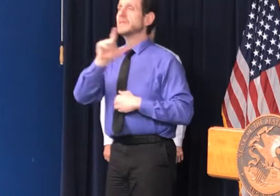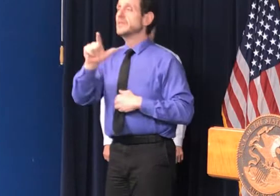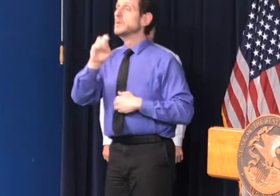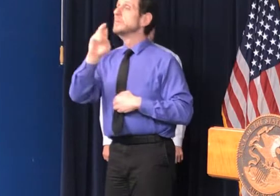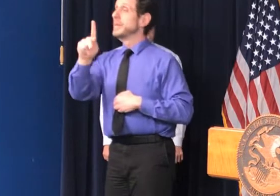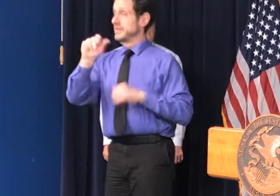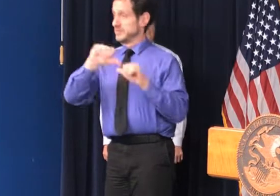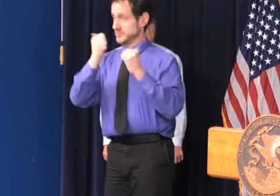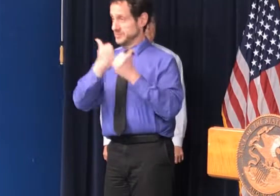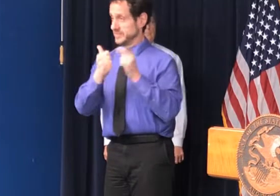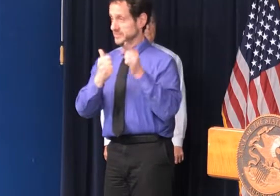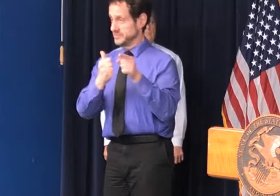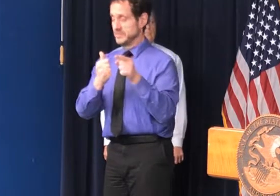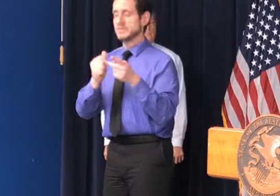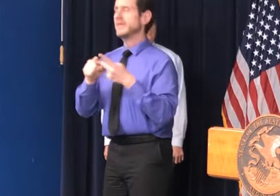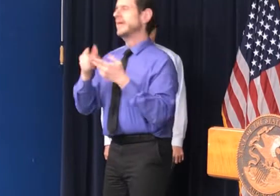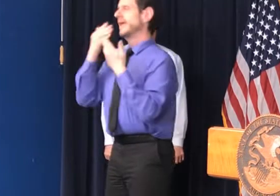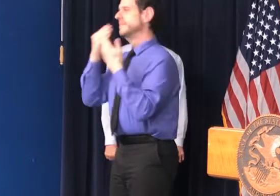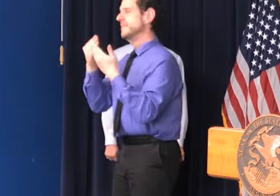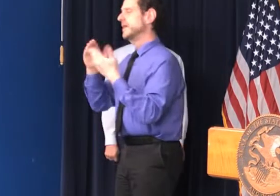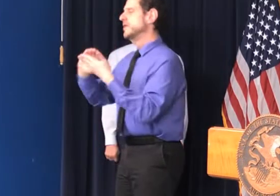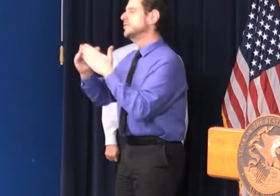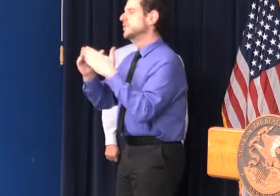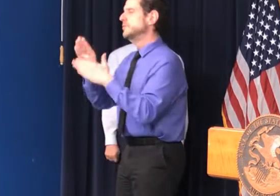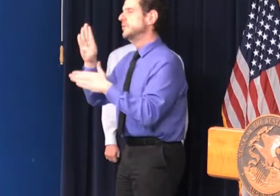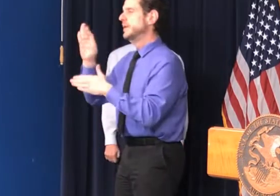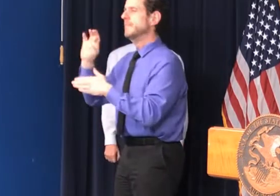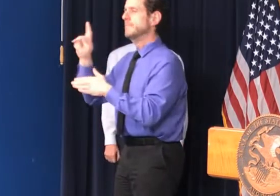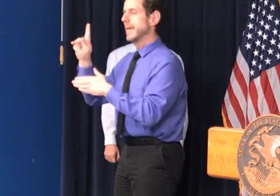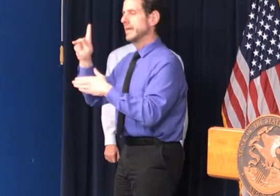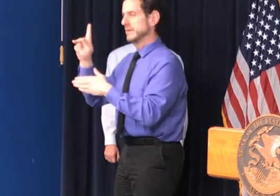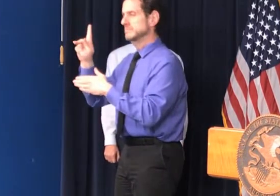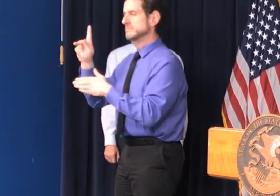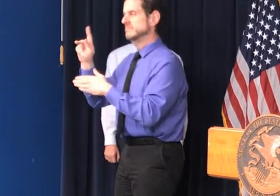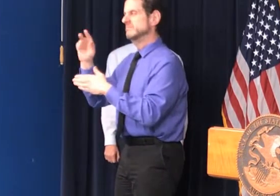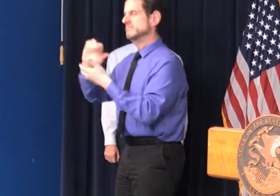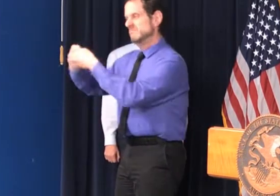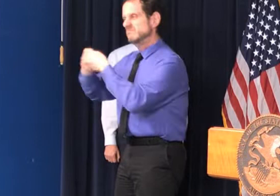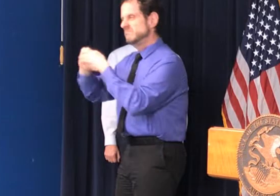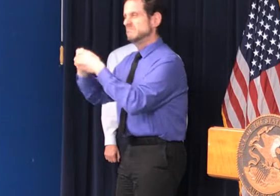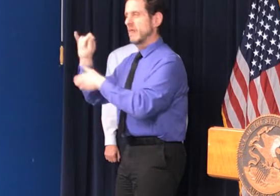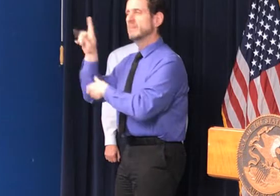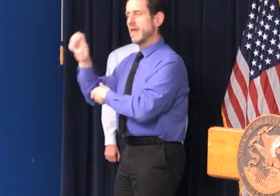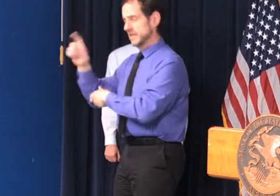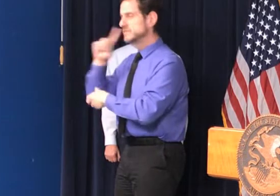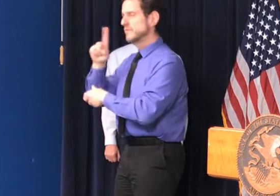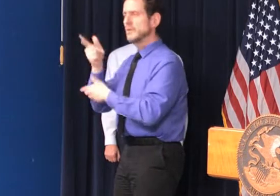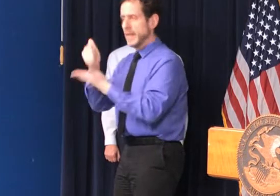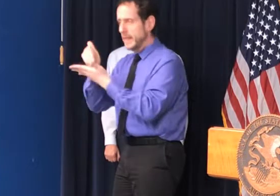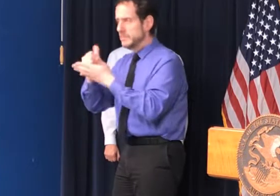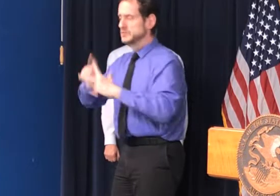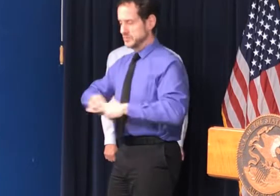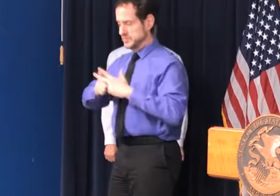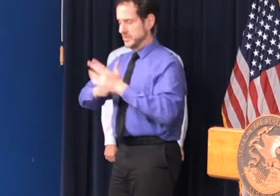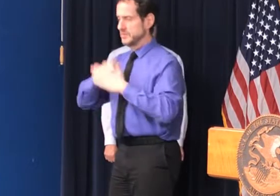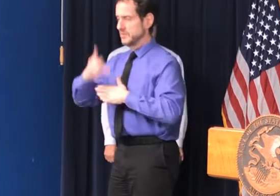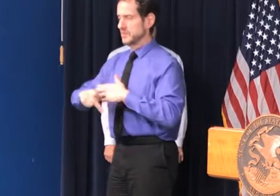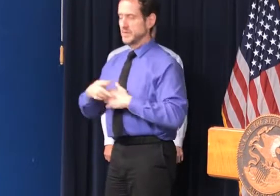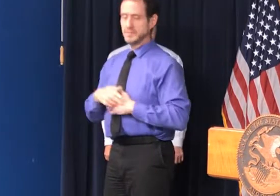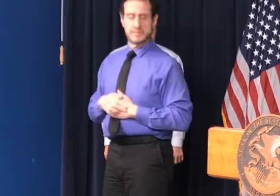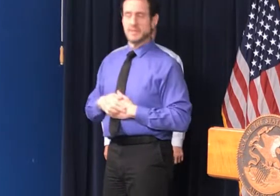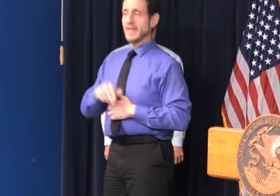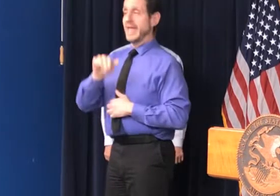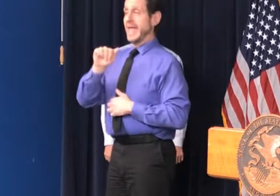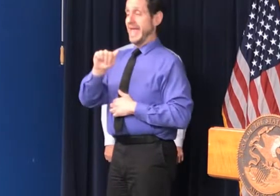Association and the Community Bankers Alliance for their partnership in launching this program. Acción,